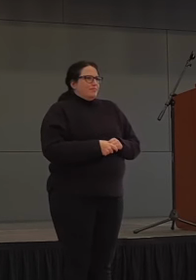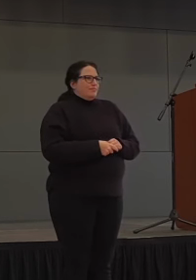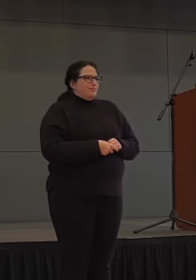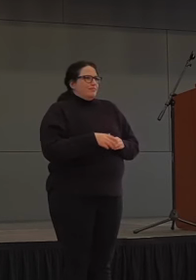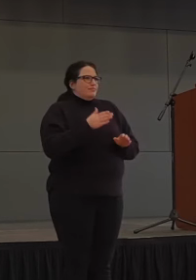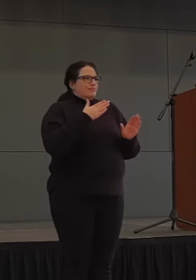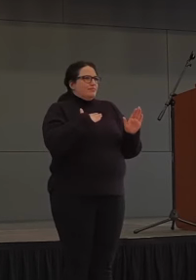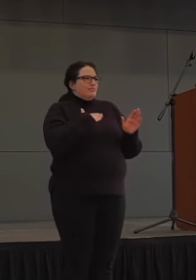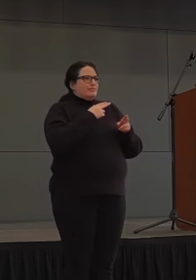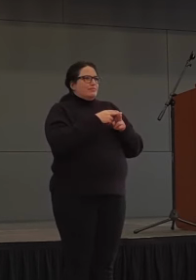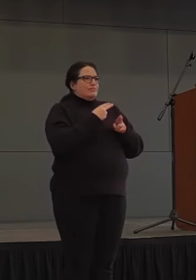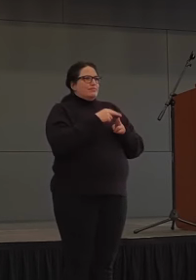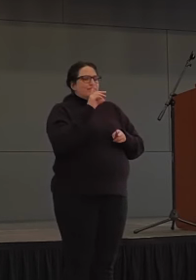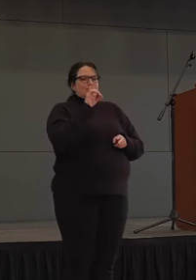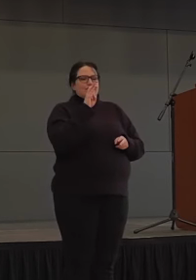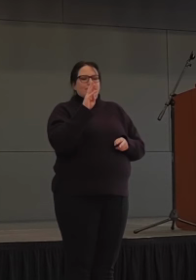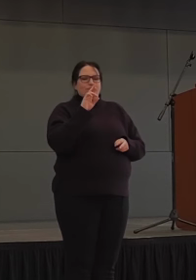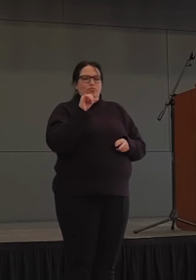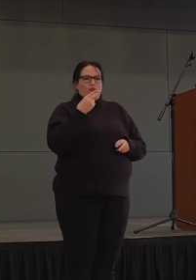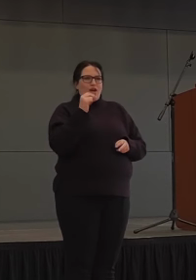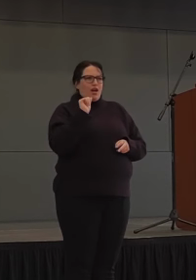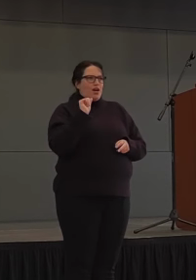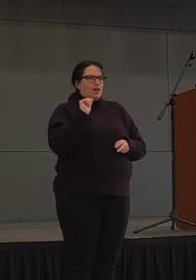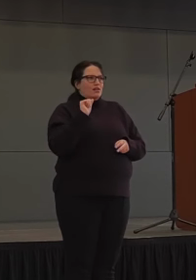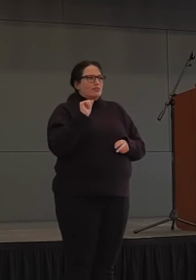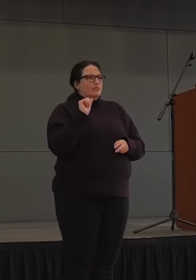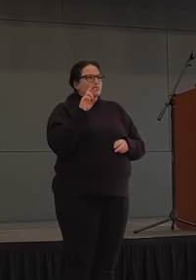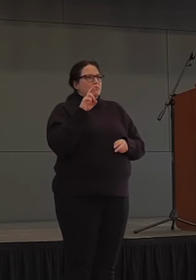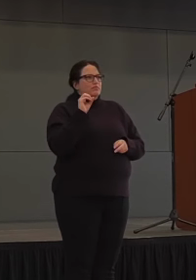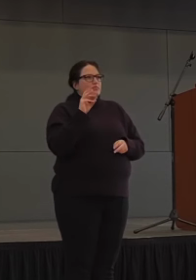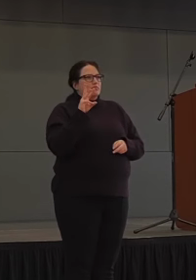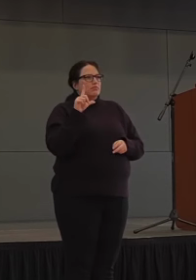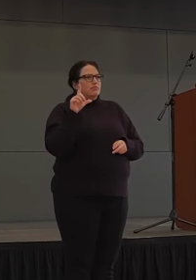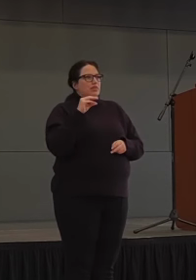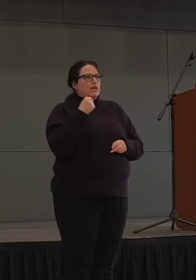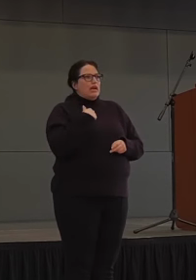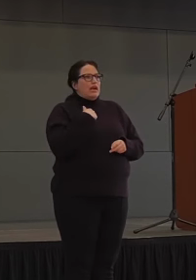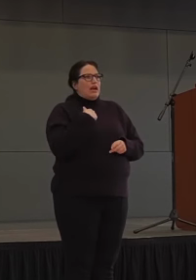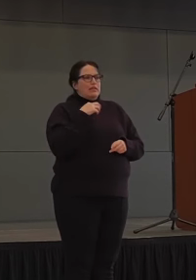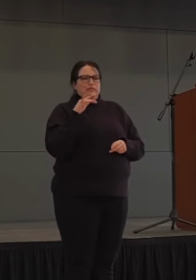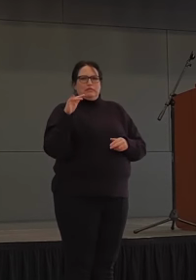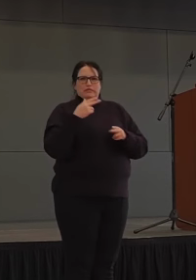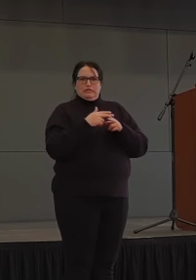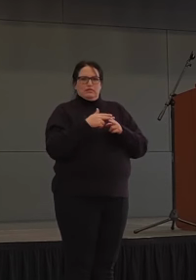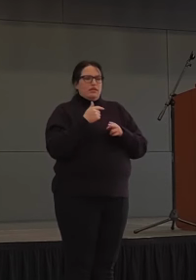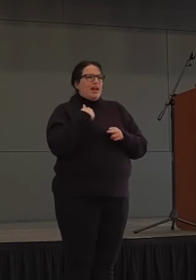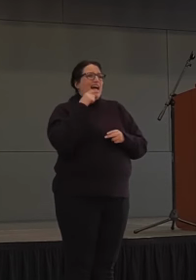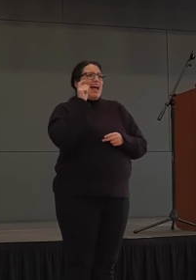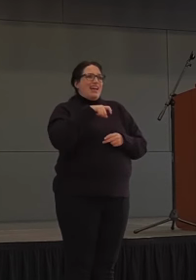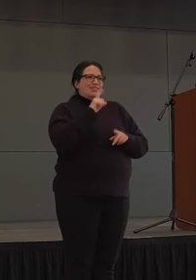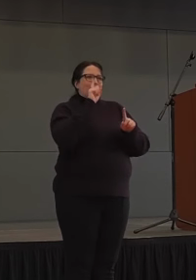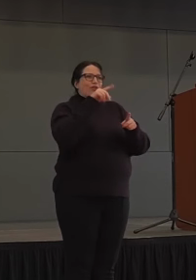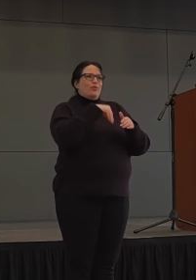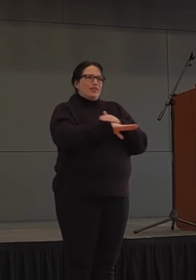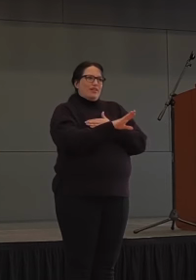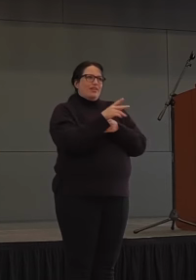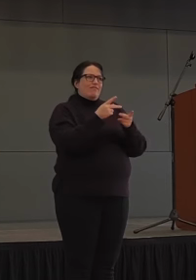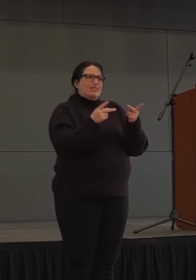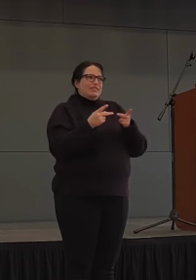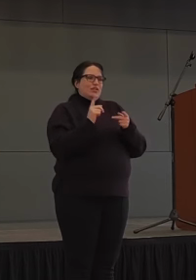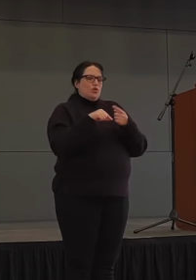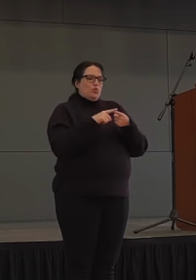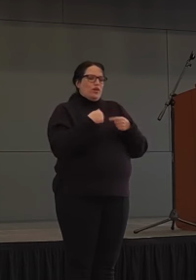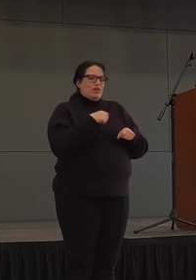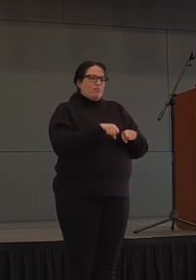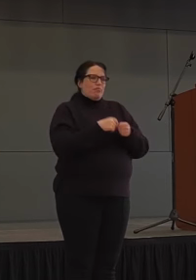My name is Burrell, and I had to go into a facility when I broken my leg in